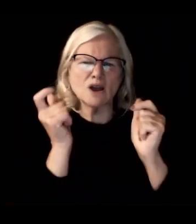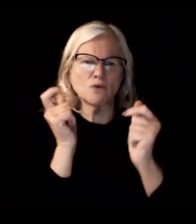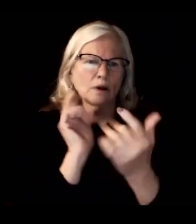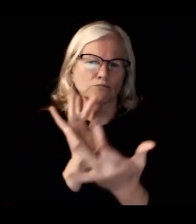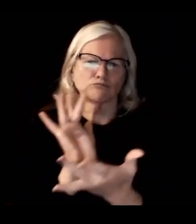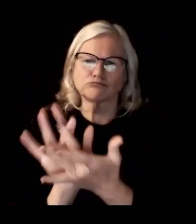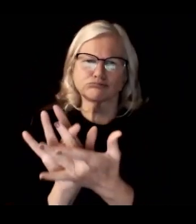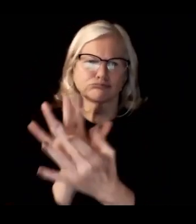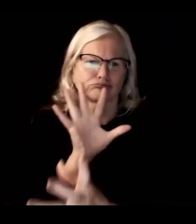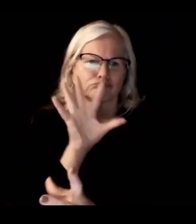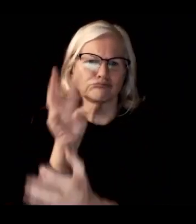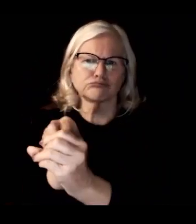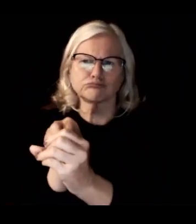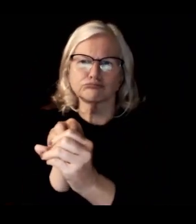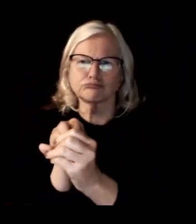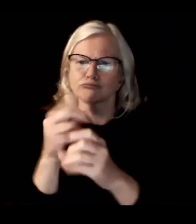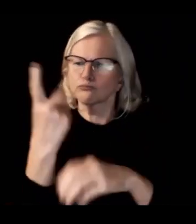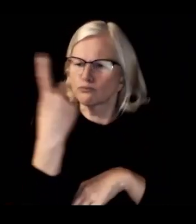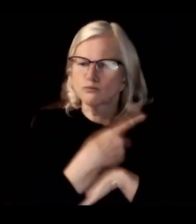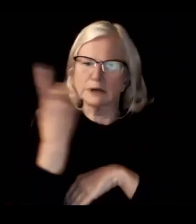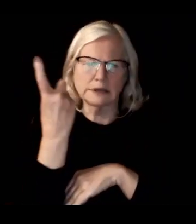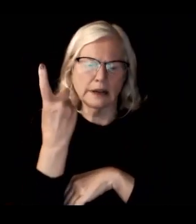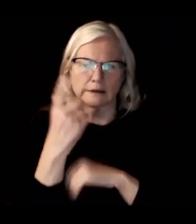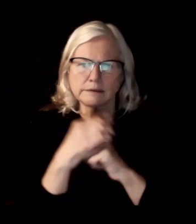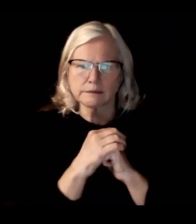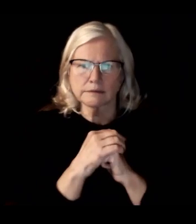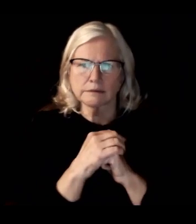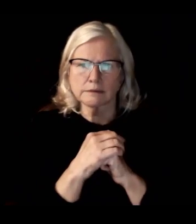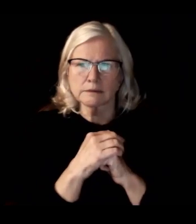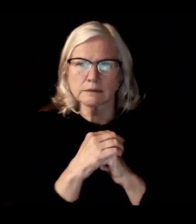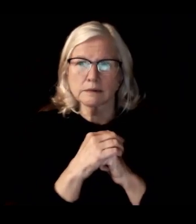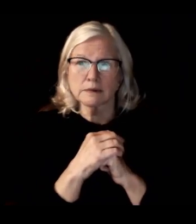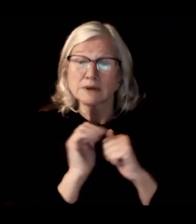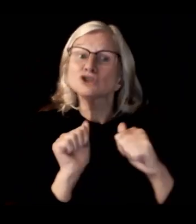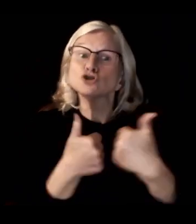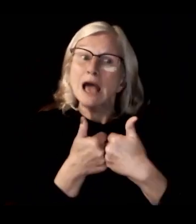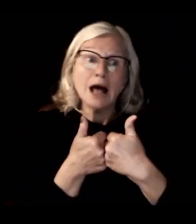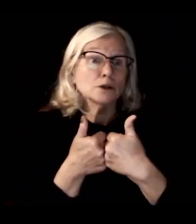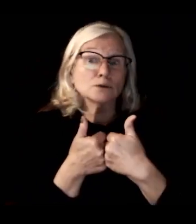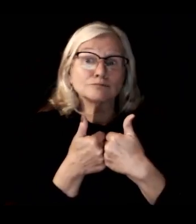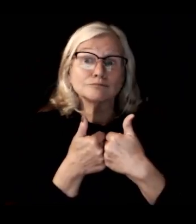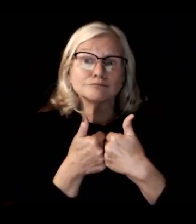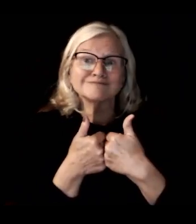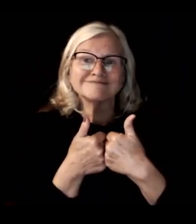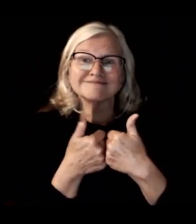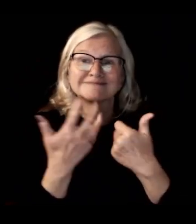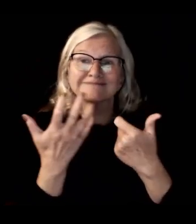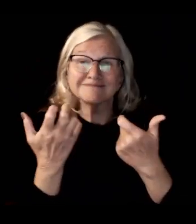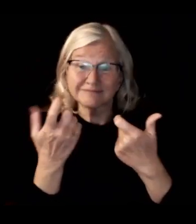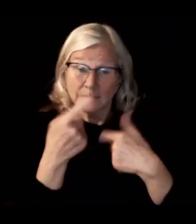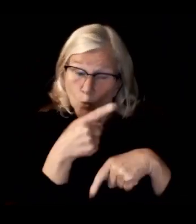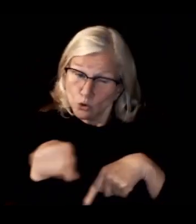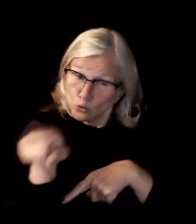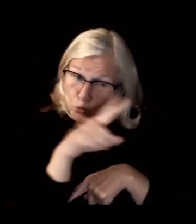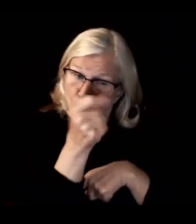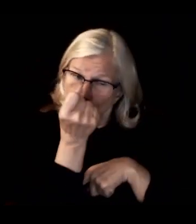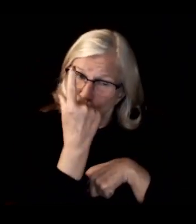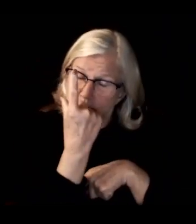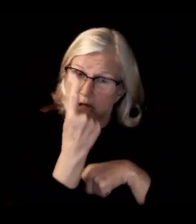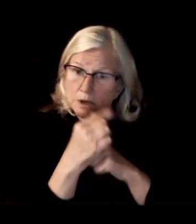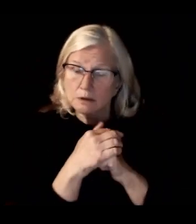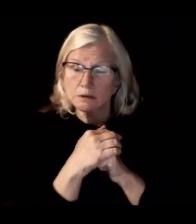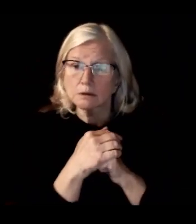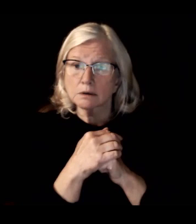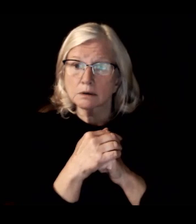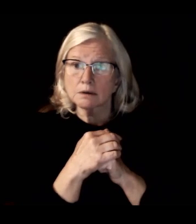a day. Now, the challenge and the message that we want to make sure that the public hears is it's really important that when we